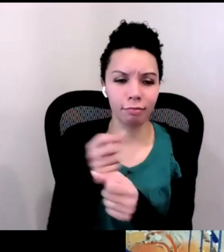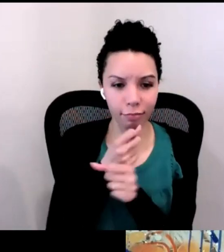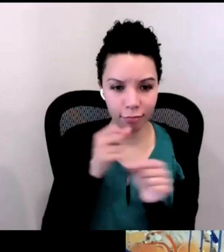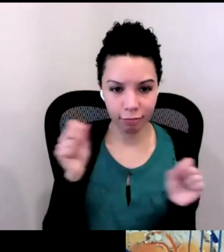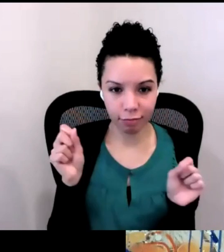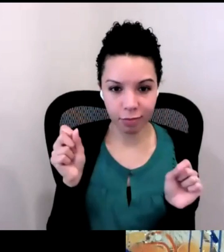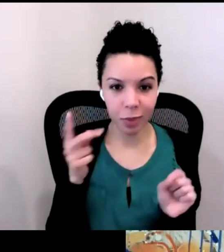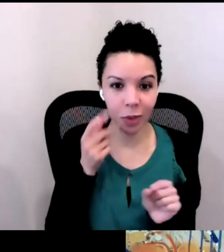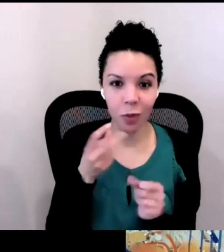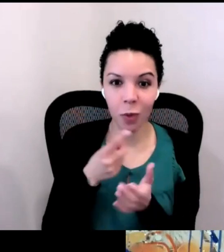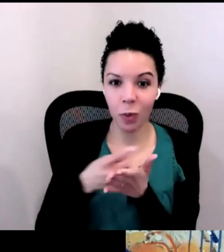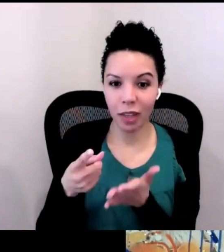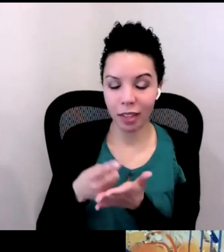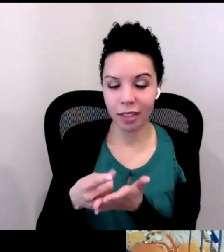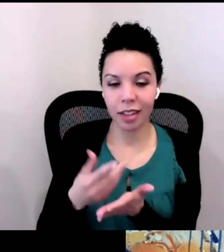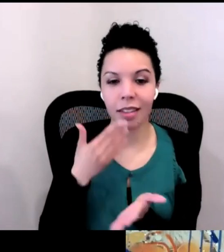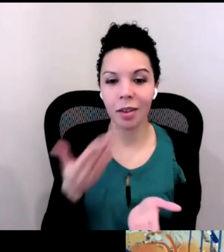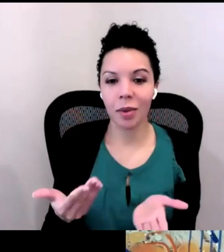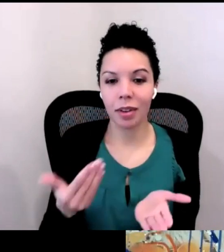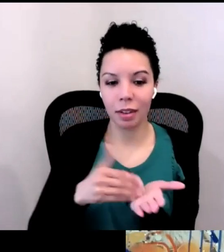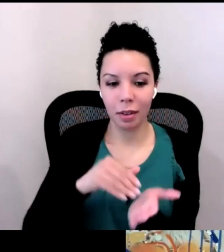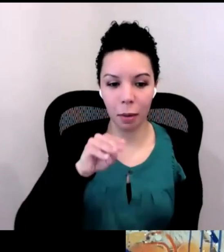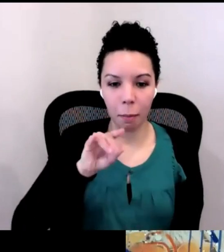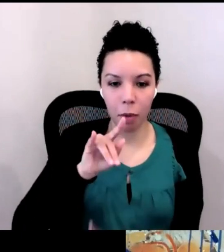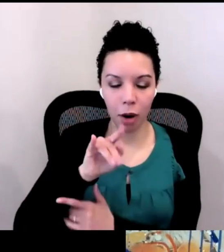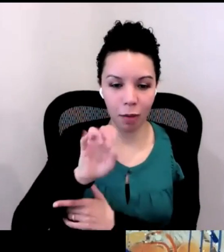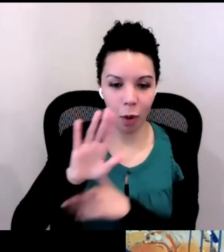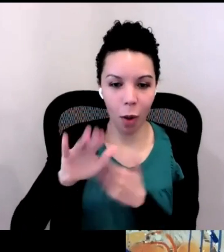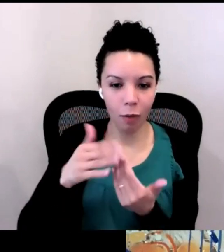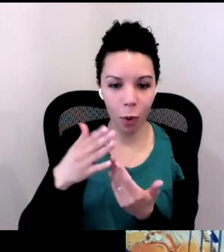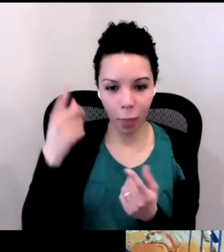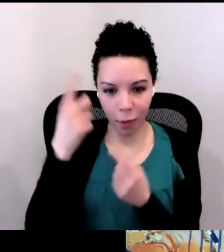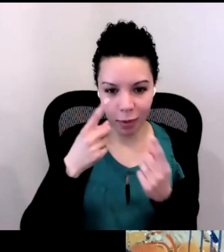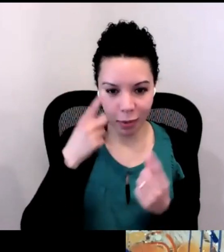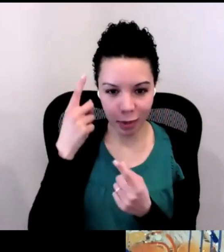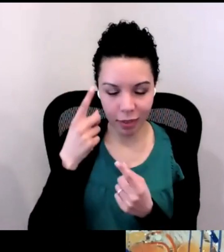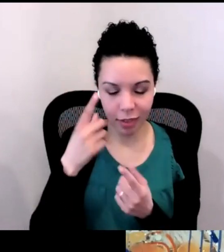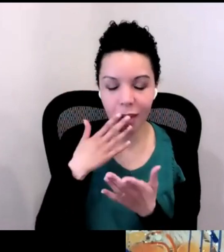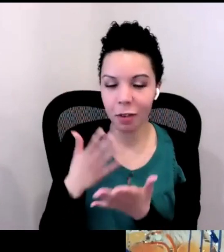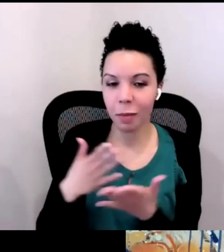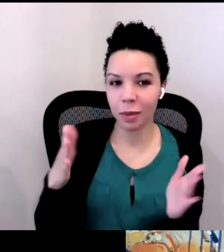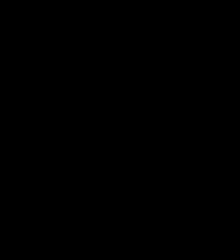see you in a couple of weeks. Thank you again, Marnie, for all of your thoughts. Thank you very much. Bye, everybody.